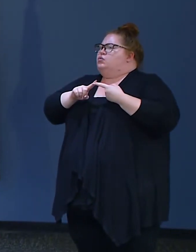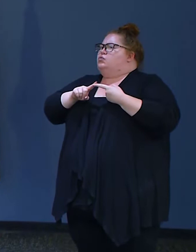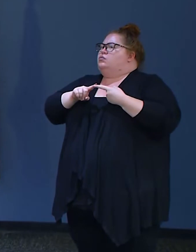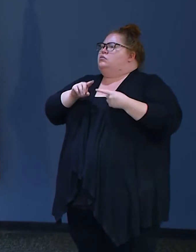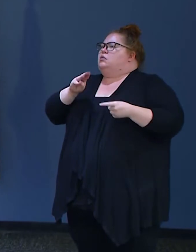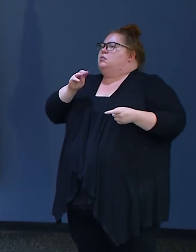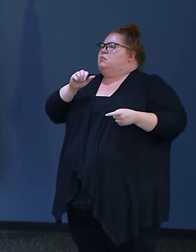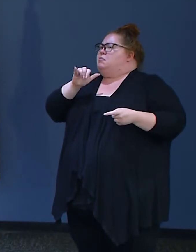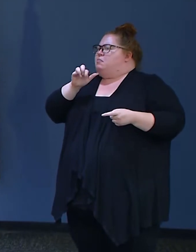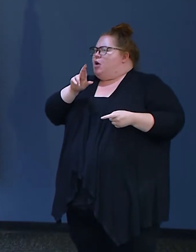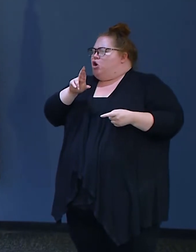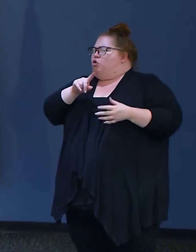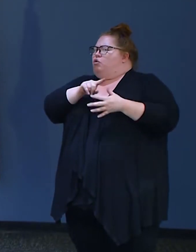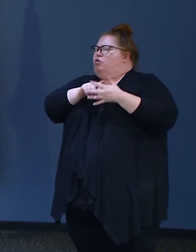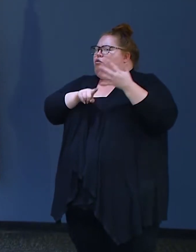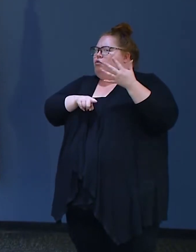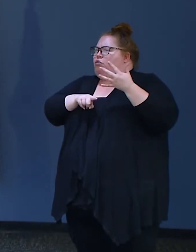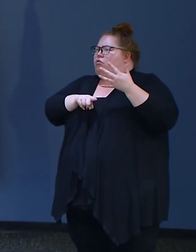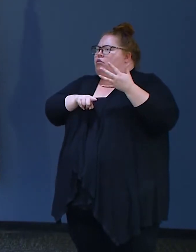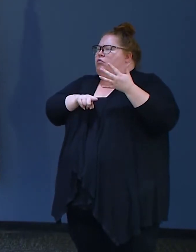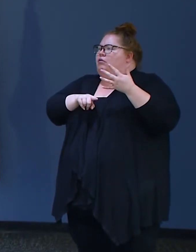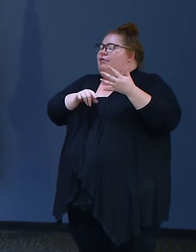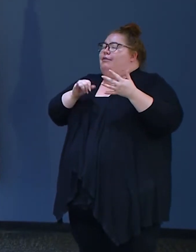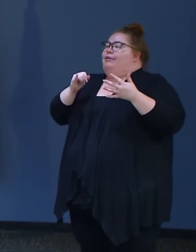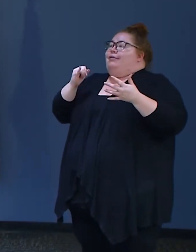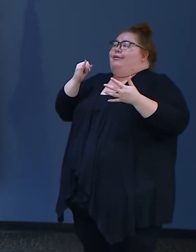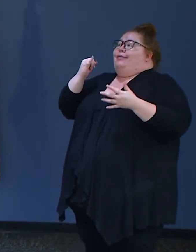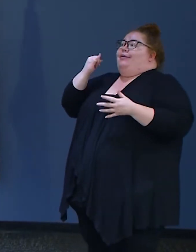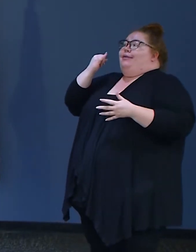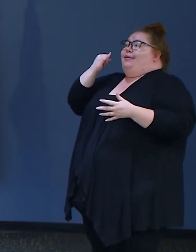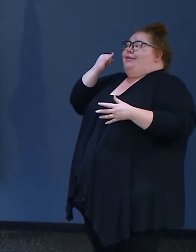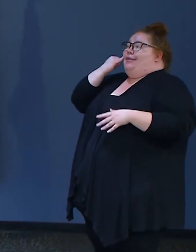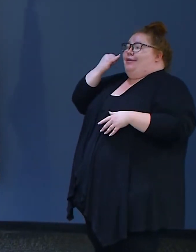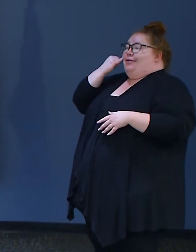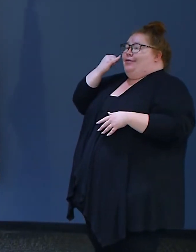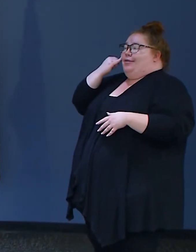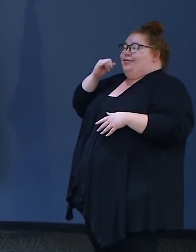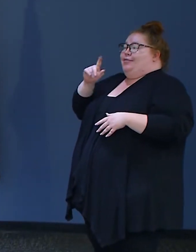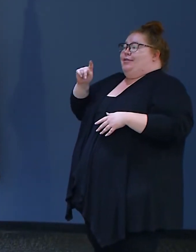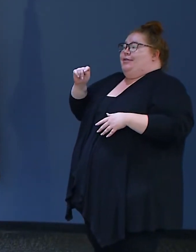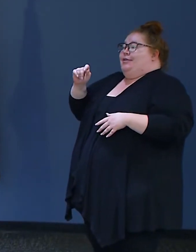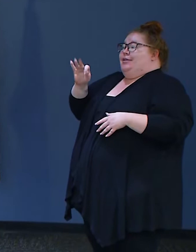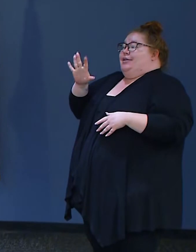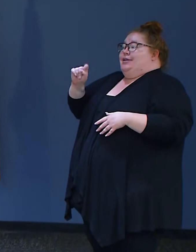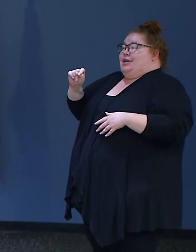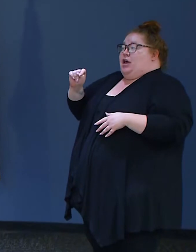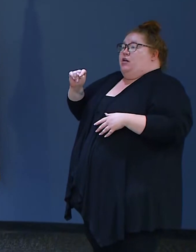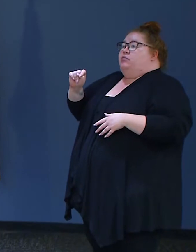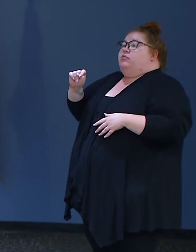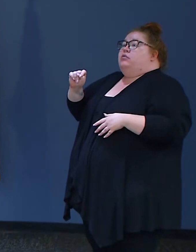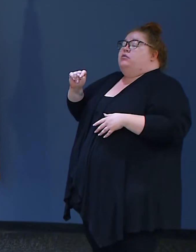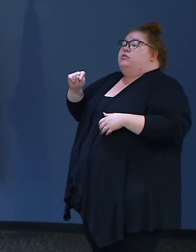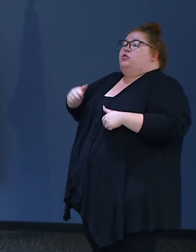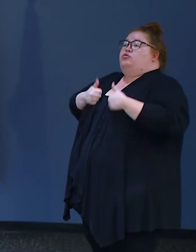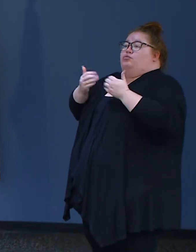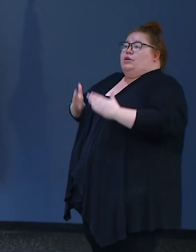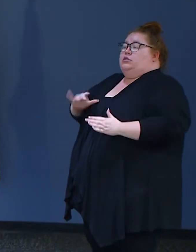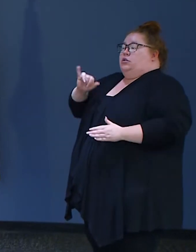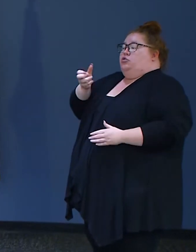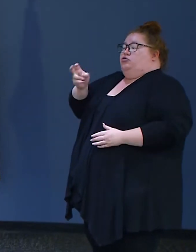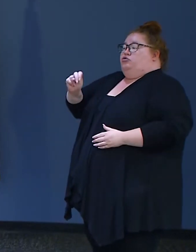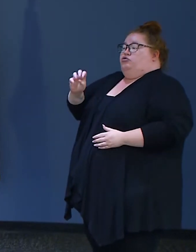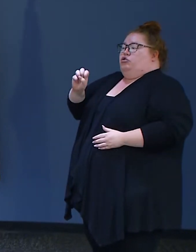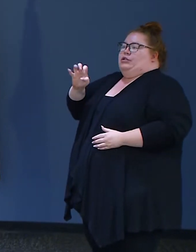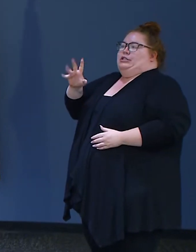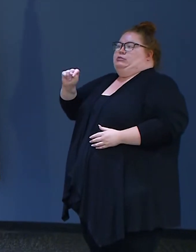do if TAP resident John Smith opens his barbershop on Monday. And are you guys familiar